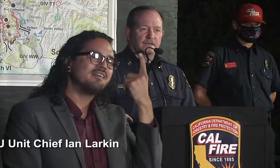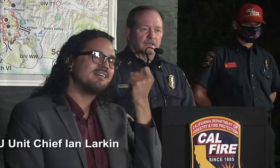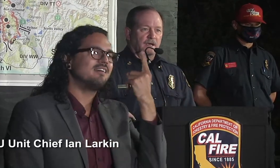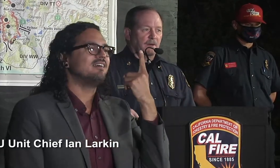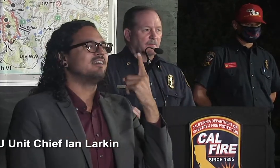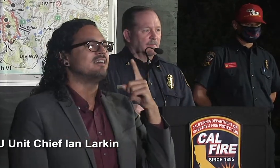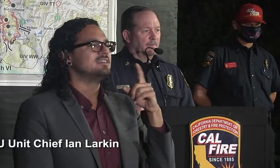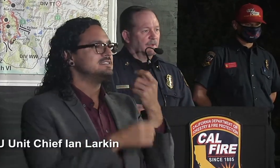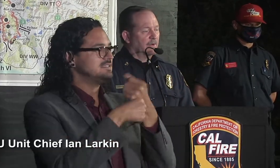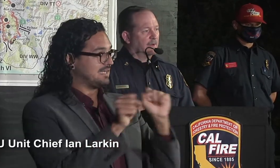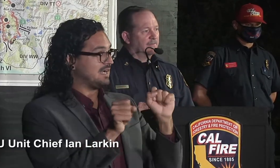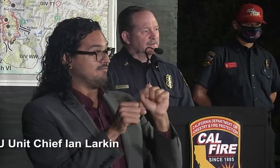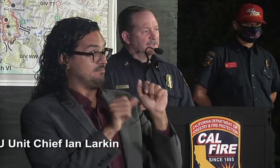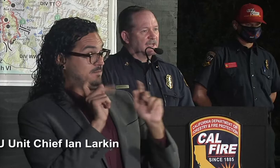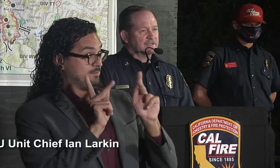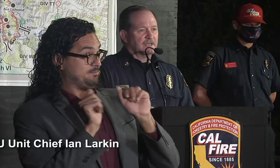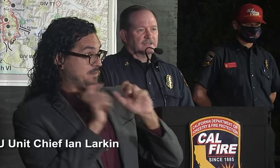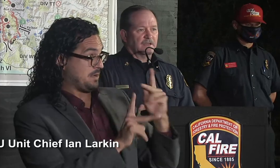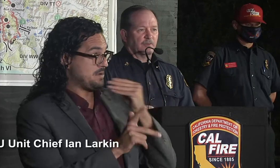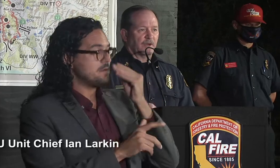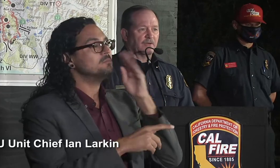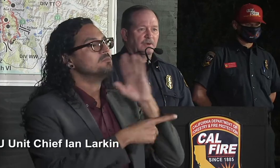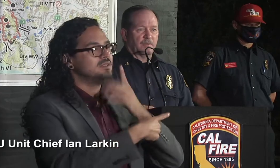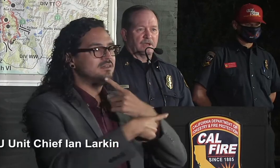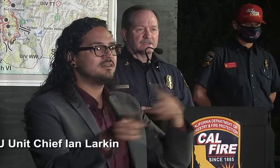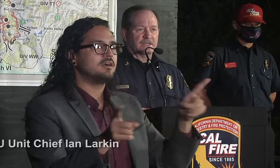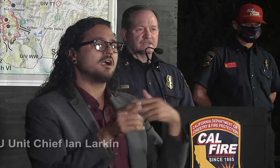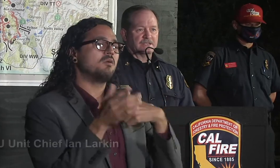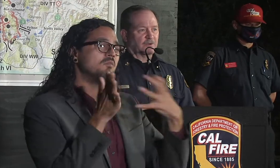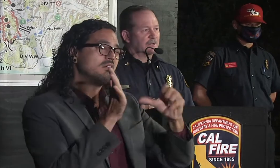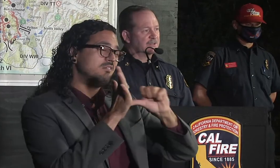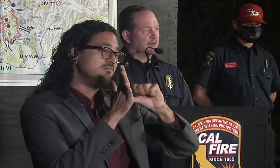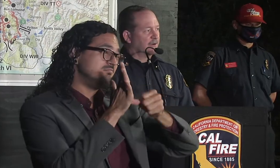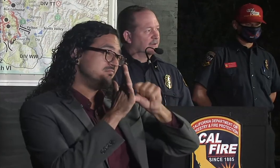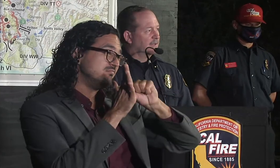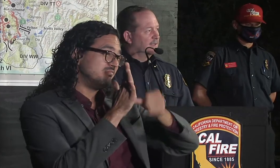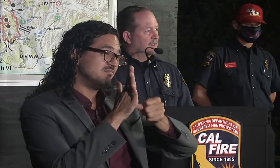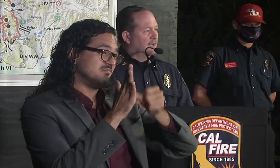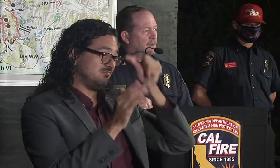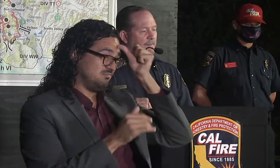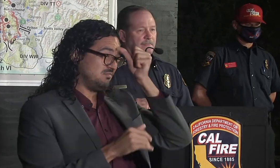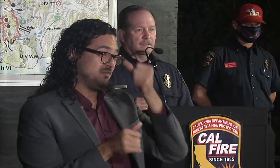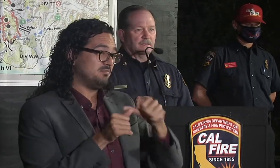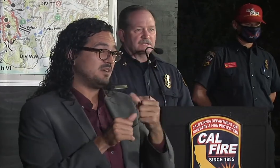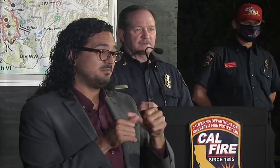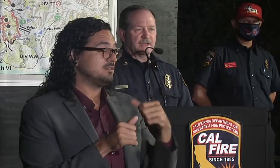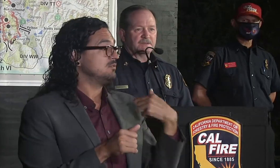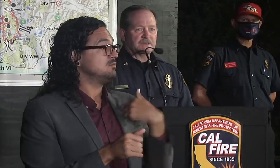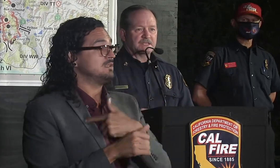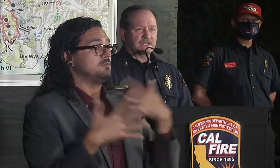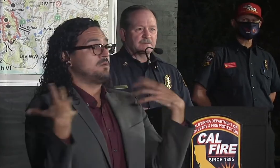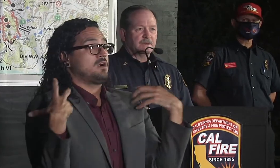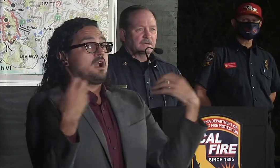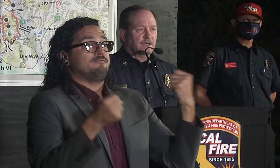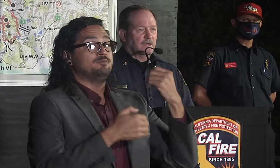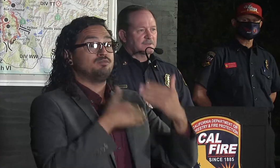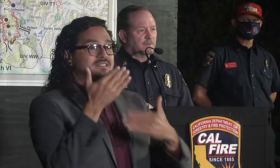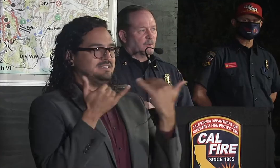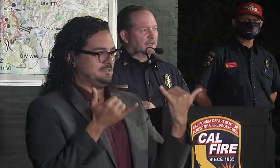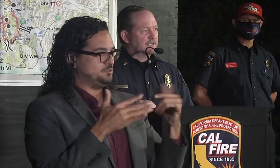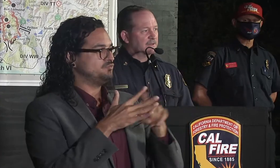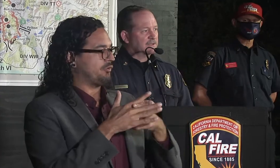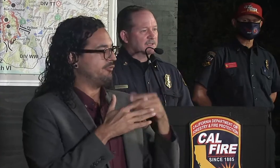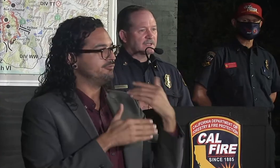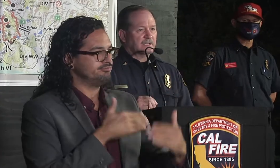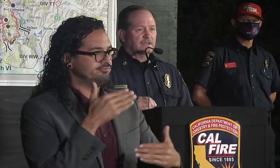in. But I want to emphasize that the recovery process has already started. Incident management team has